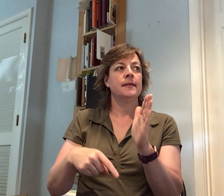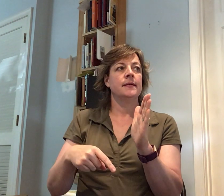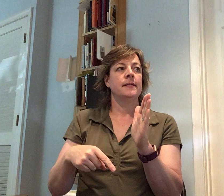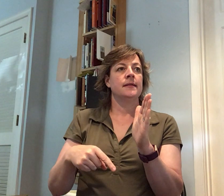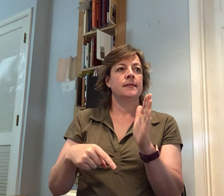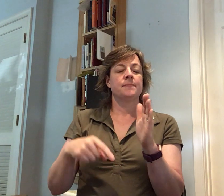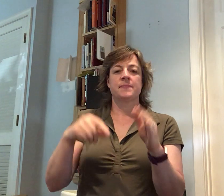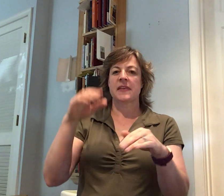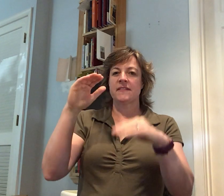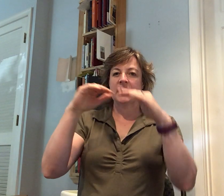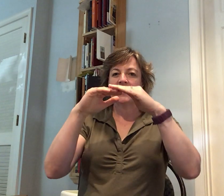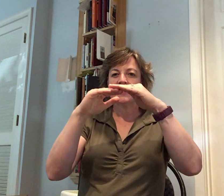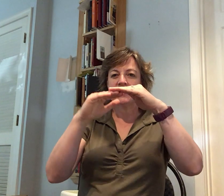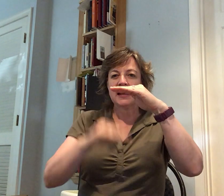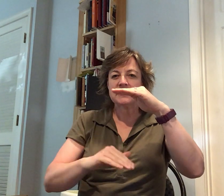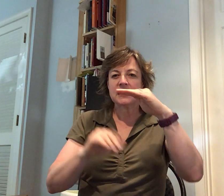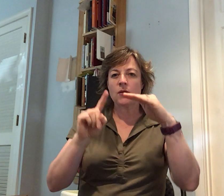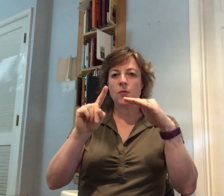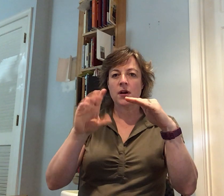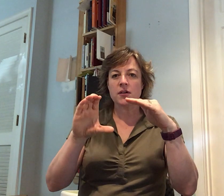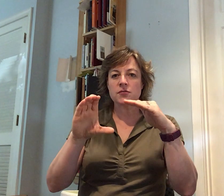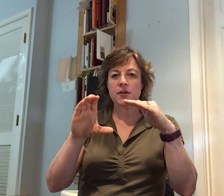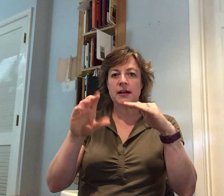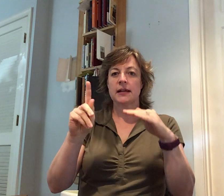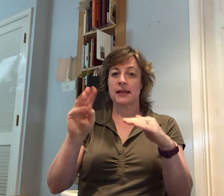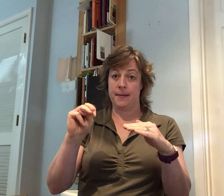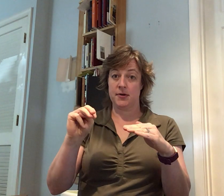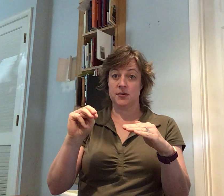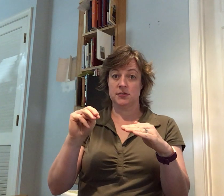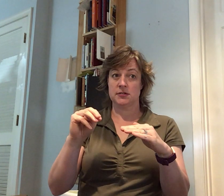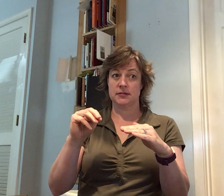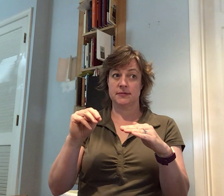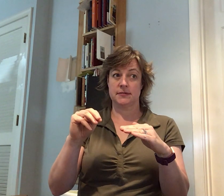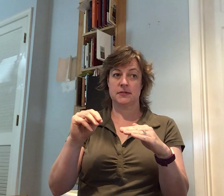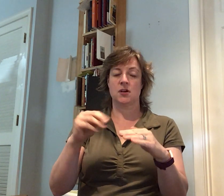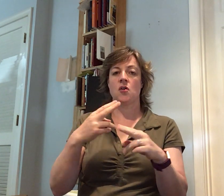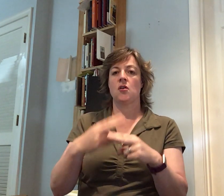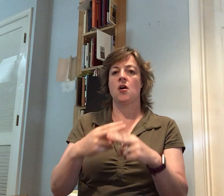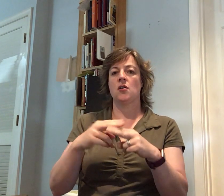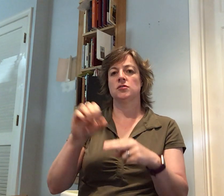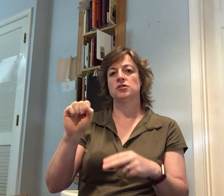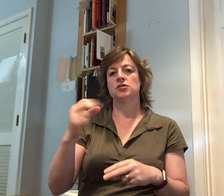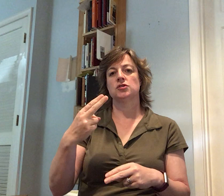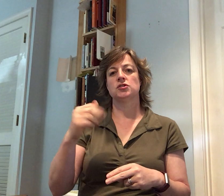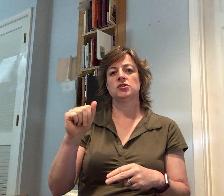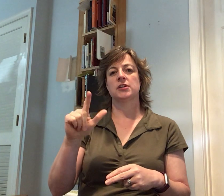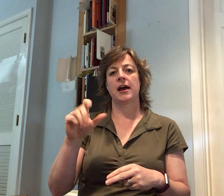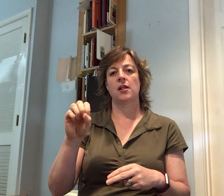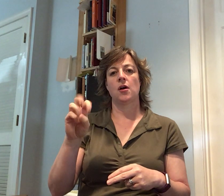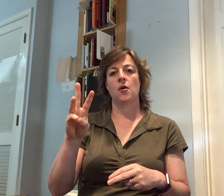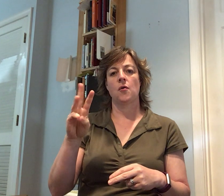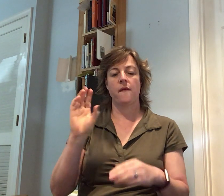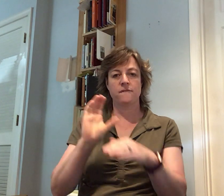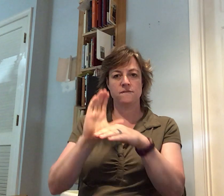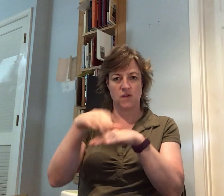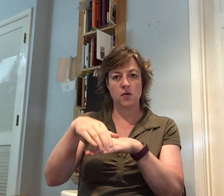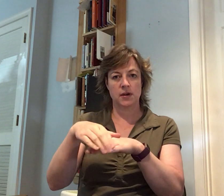than 100 kilometers deep is called a shallow focus earthquake, and an earthquake with